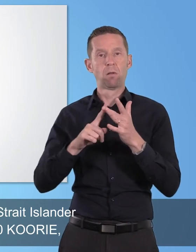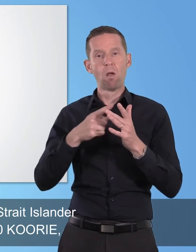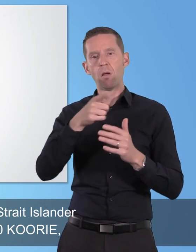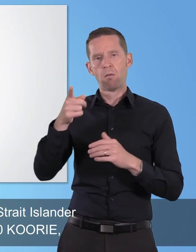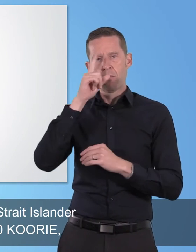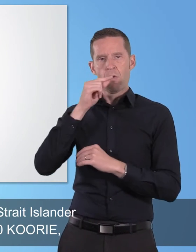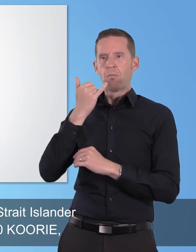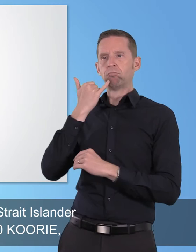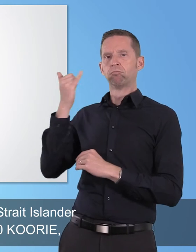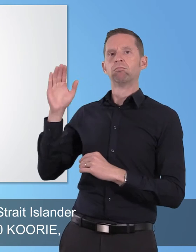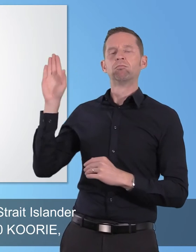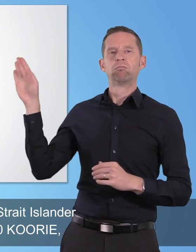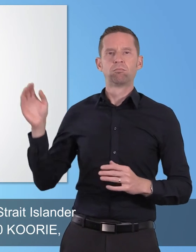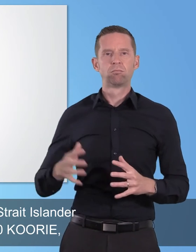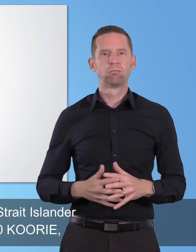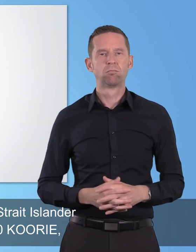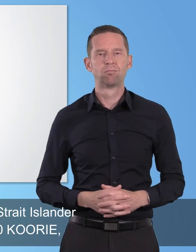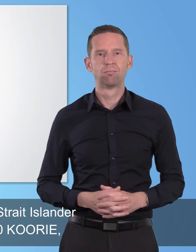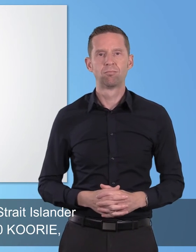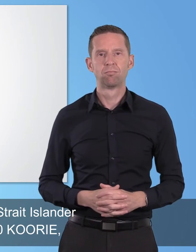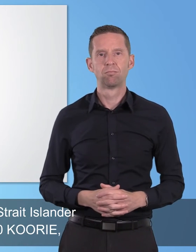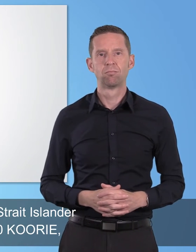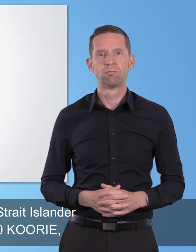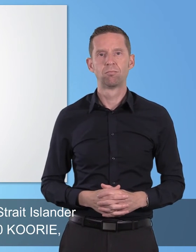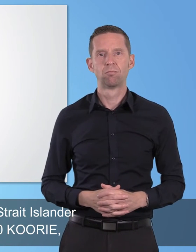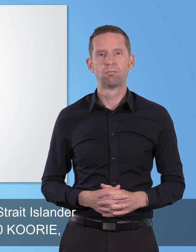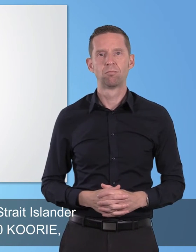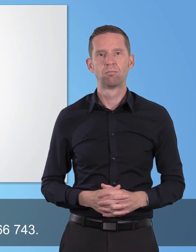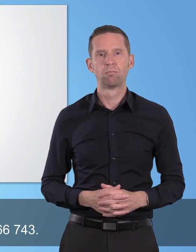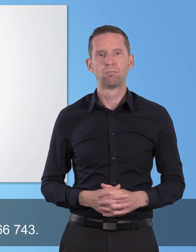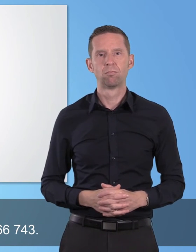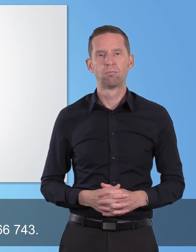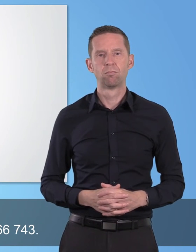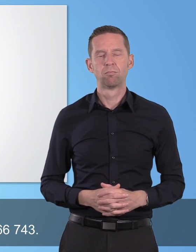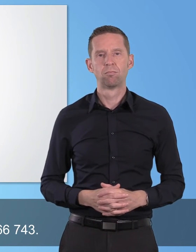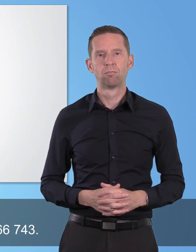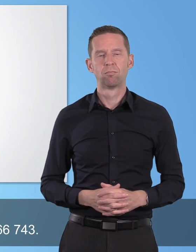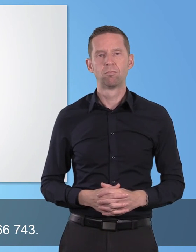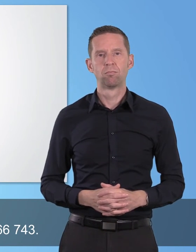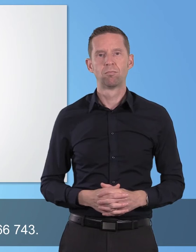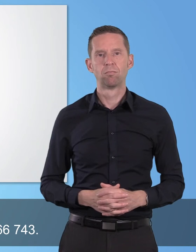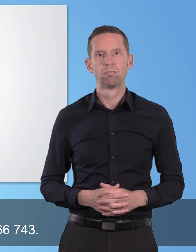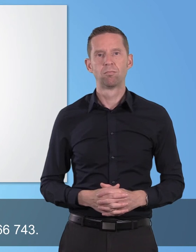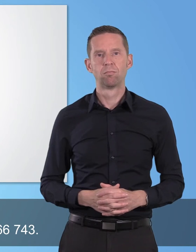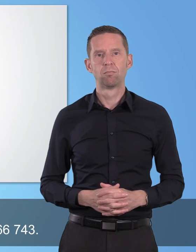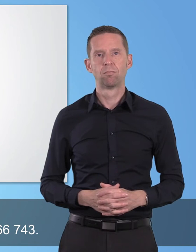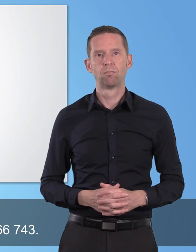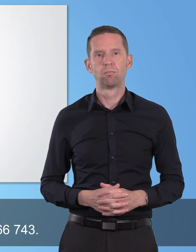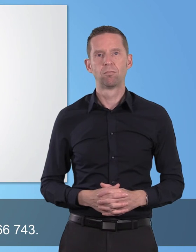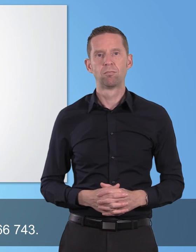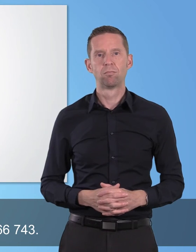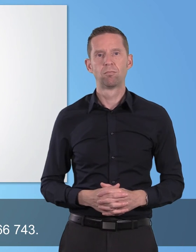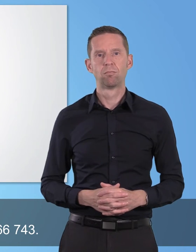Aboriginal and Torres Strait Islander people can call 1300 COORI, which is 1300 566